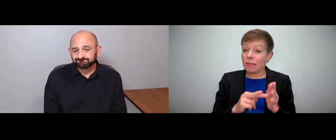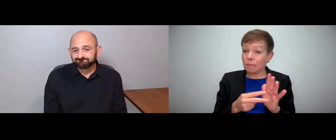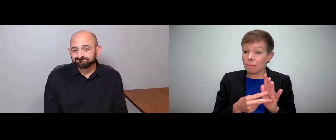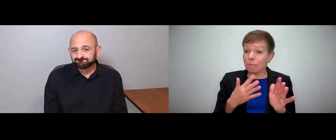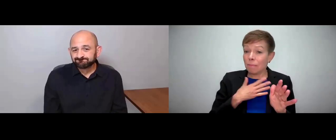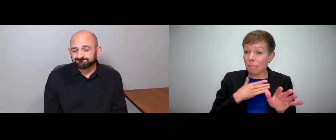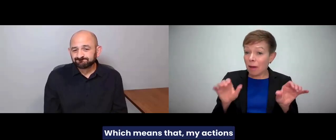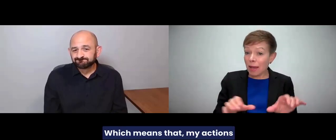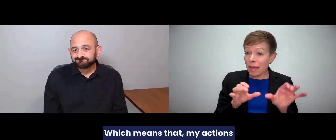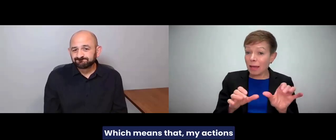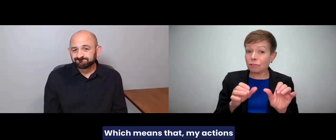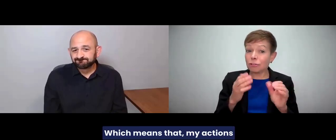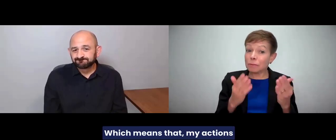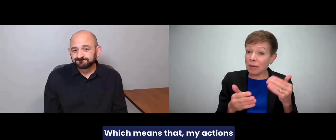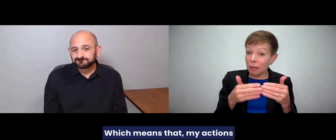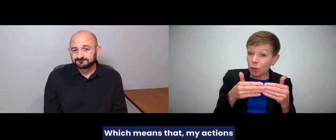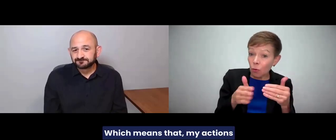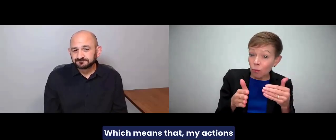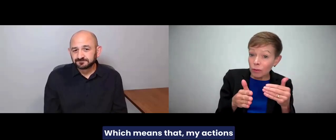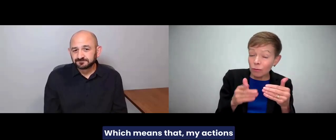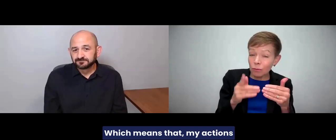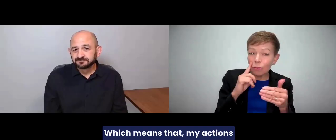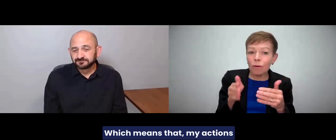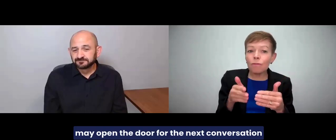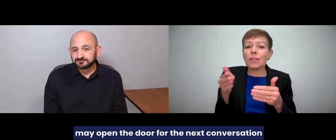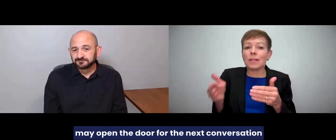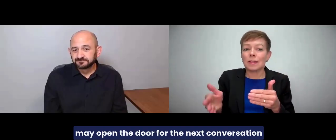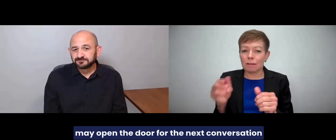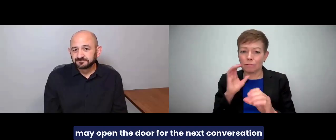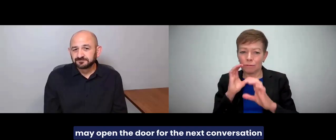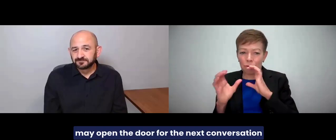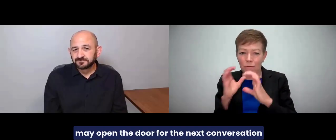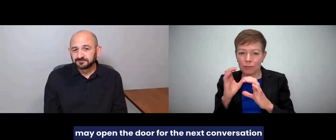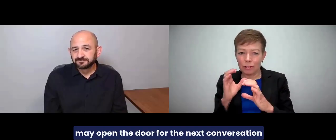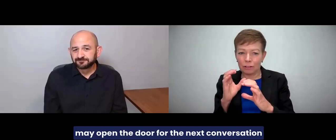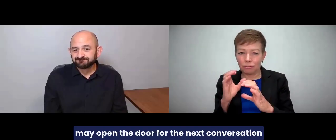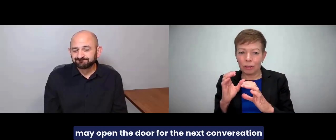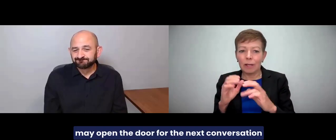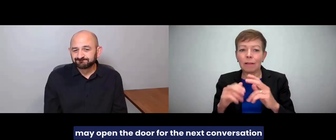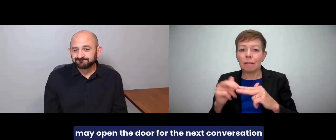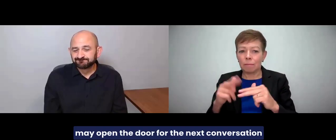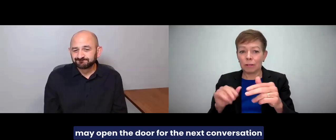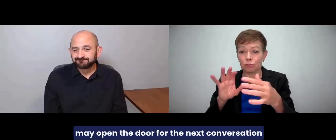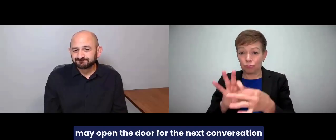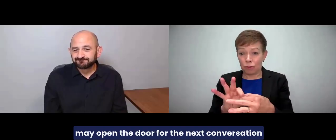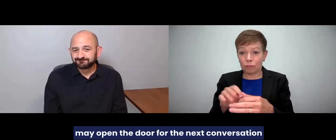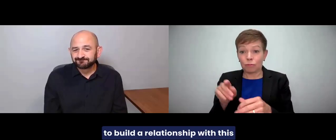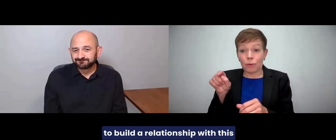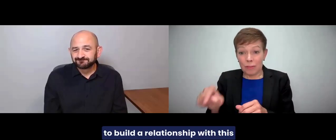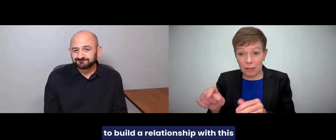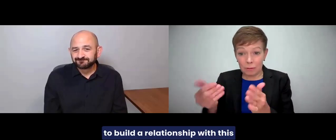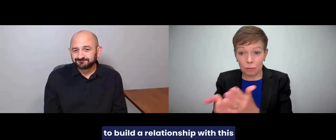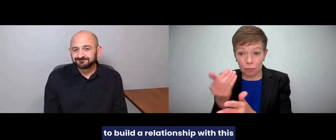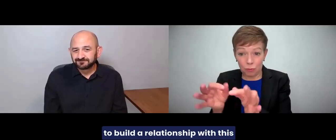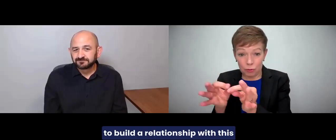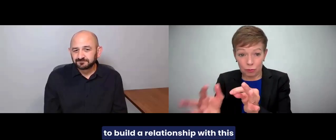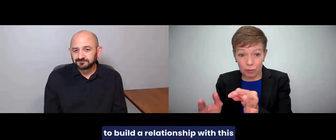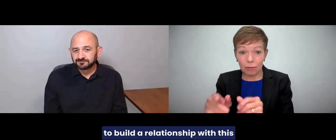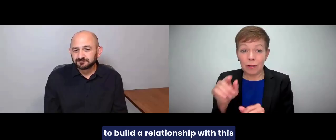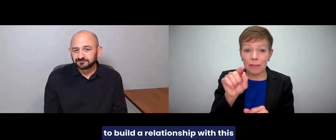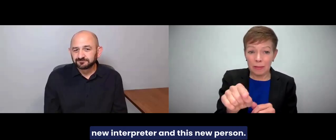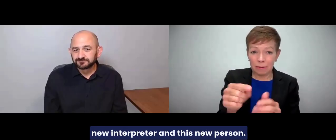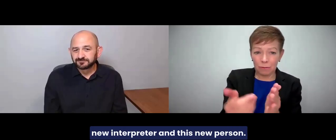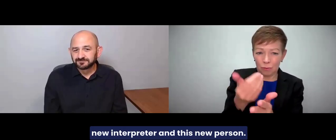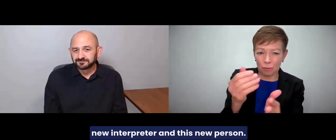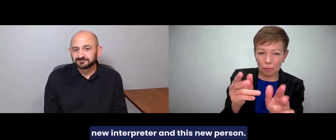ourselves, which means that my actions may open the door for the next conversation to build a relationship